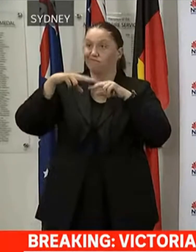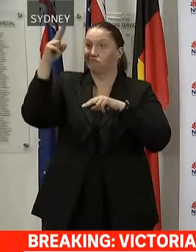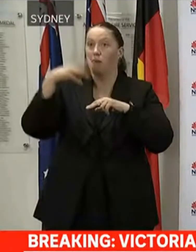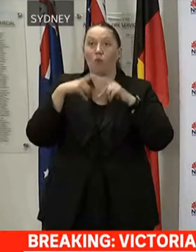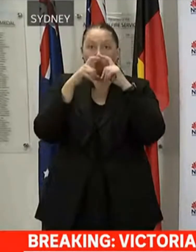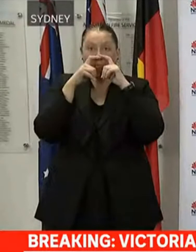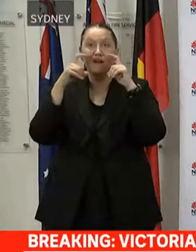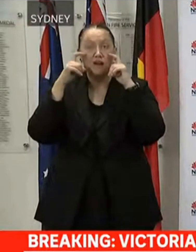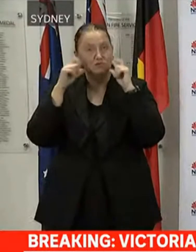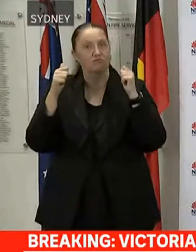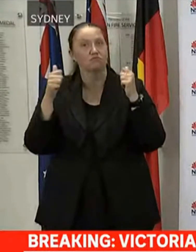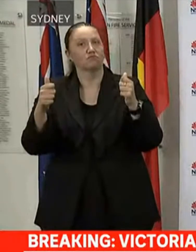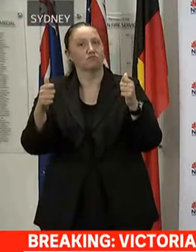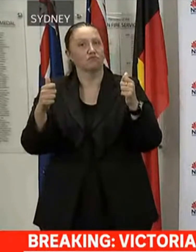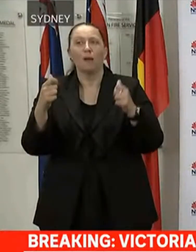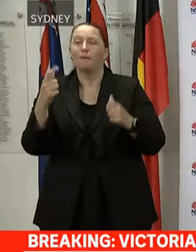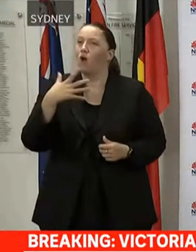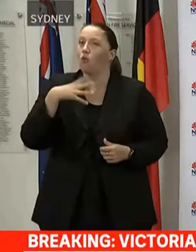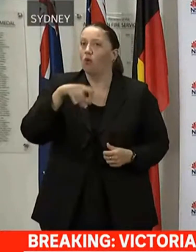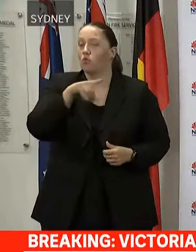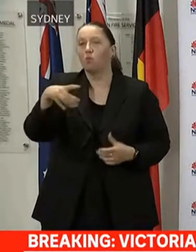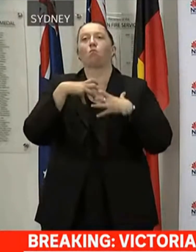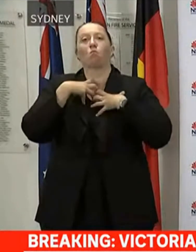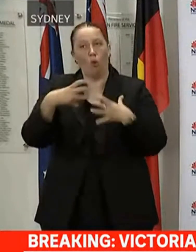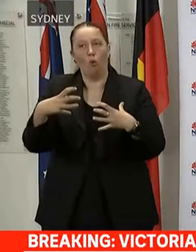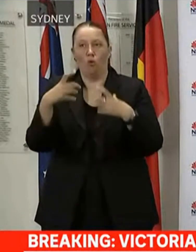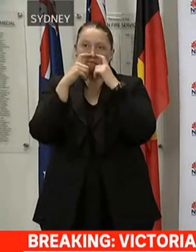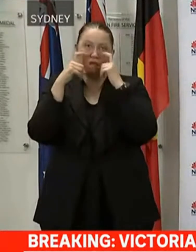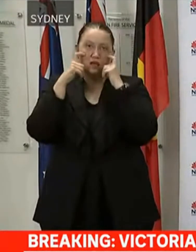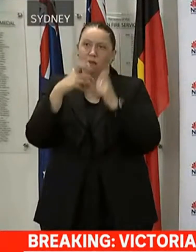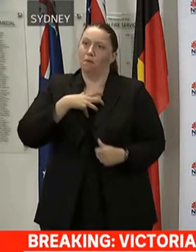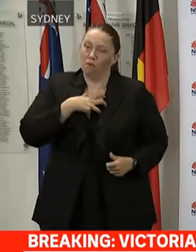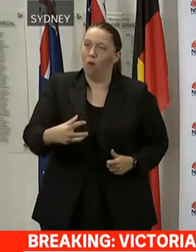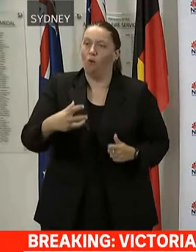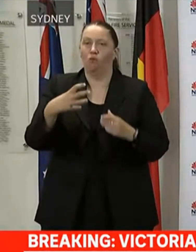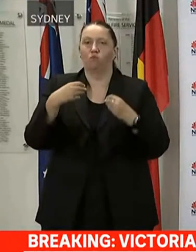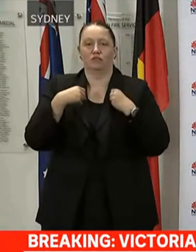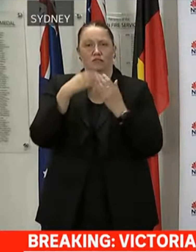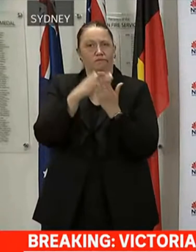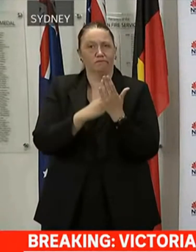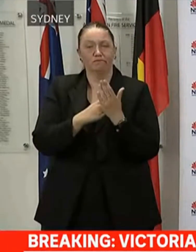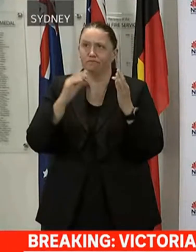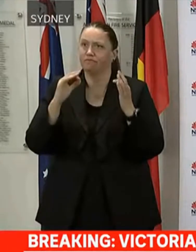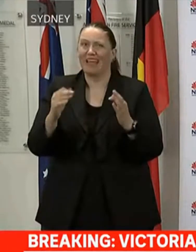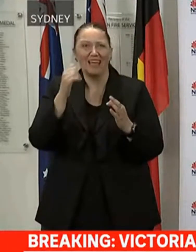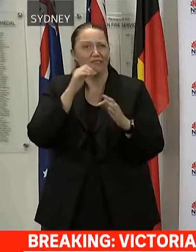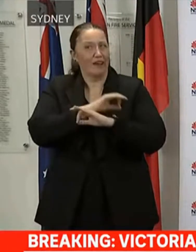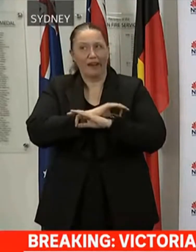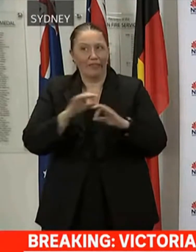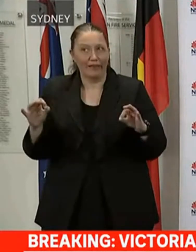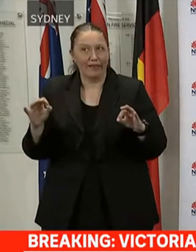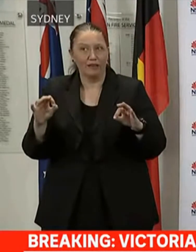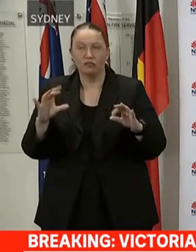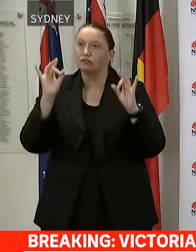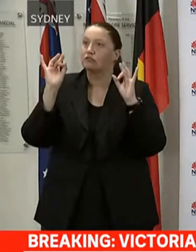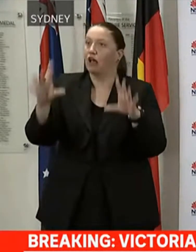see a greater uptake on all those categories. And if we don't see a greater uptake in the next little while, we will